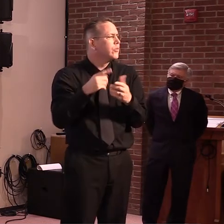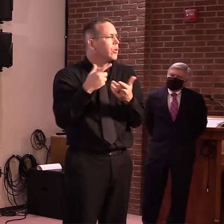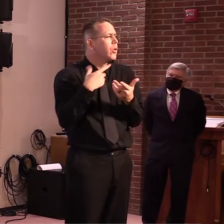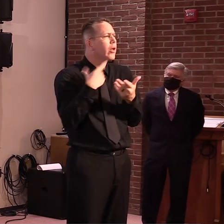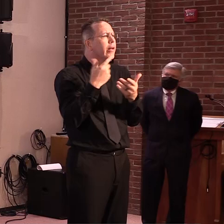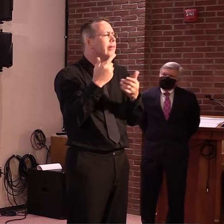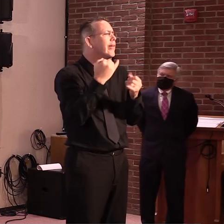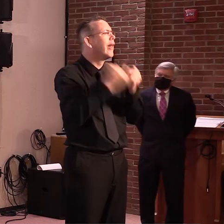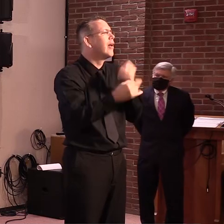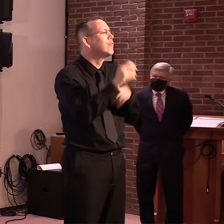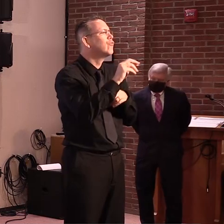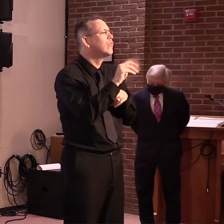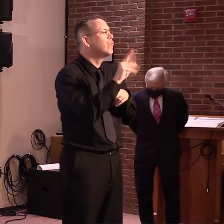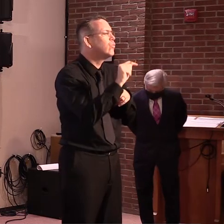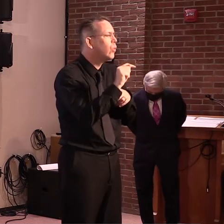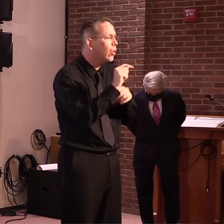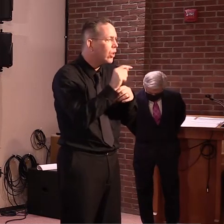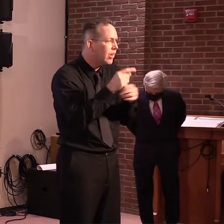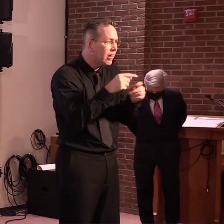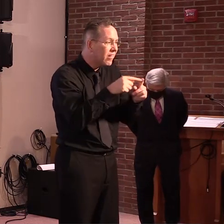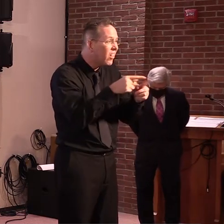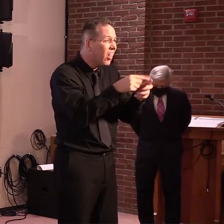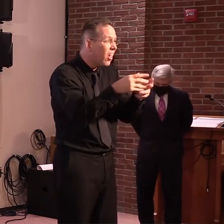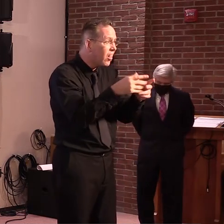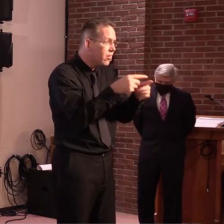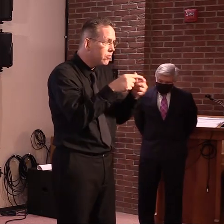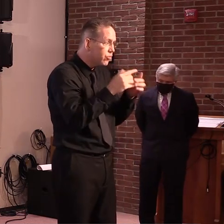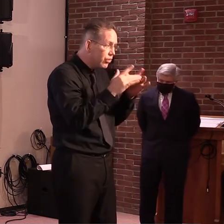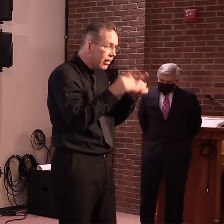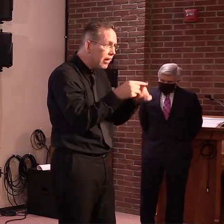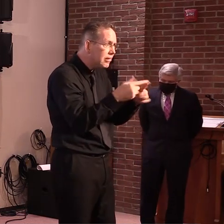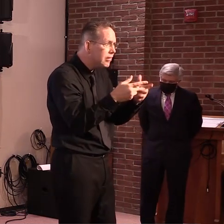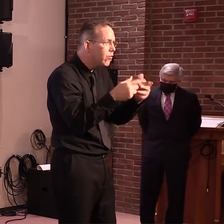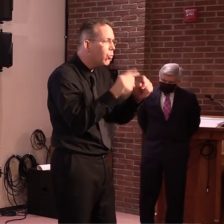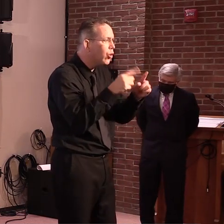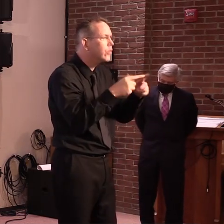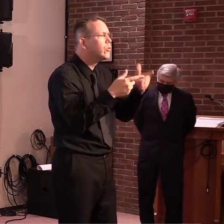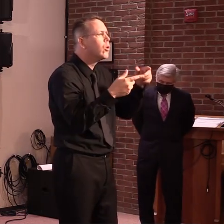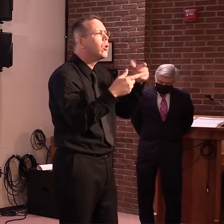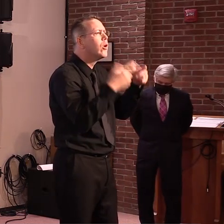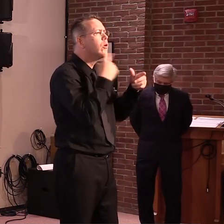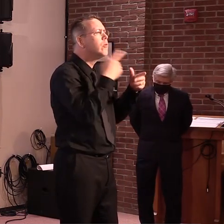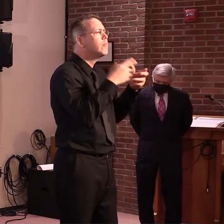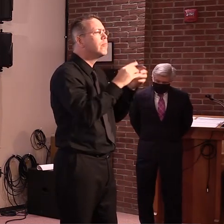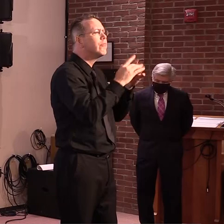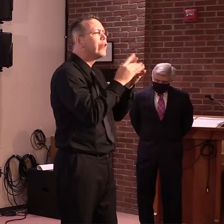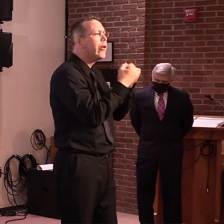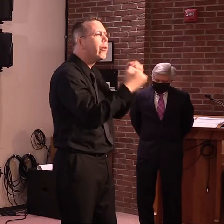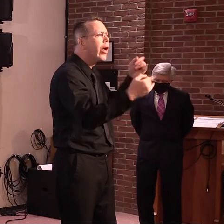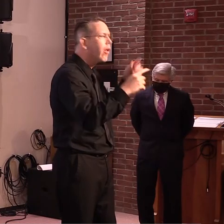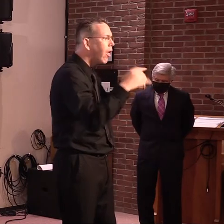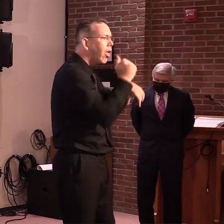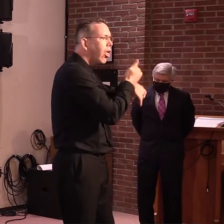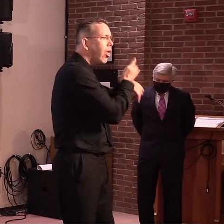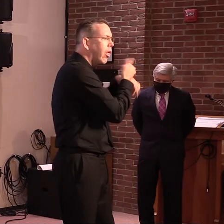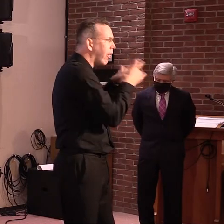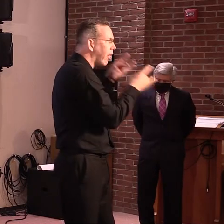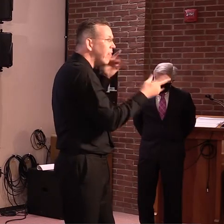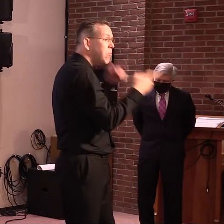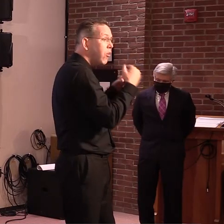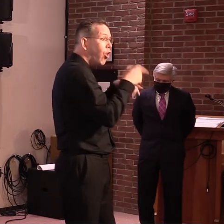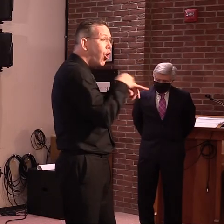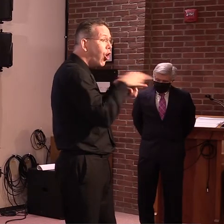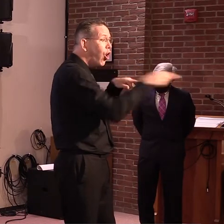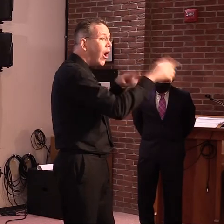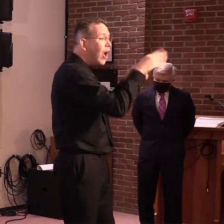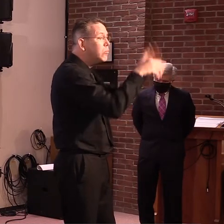package to dedicate some funding towards broadband, largely under a plan that's been developed with the Department of Public Service and